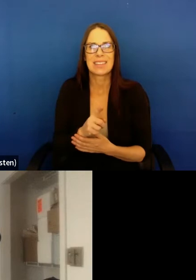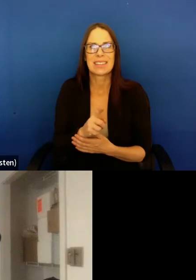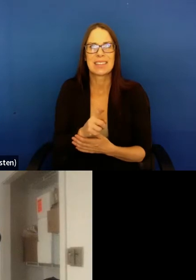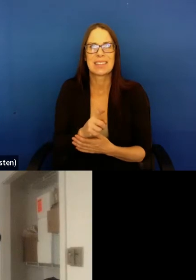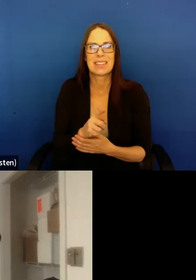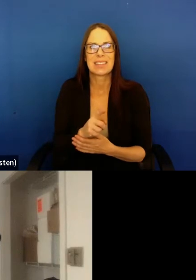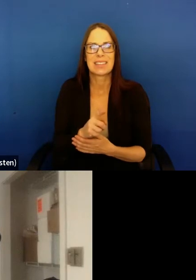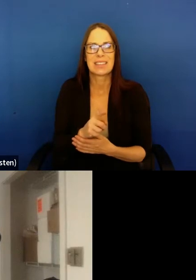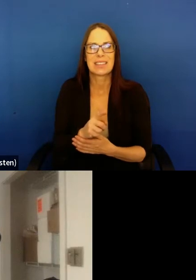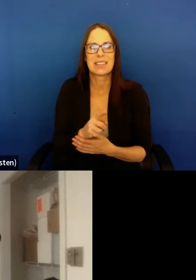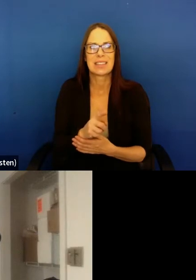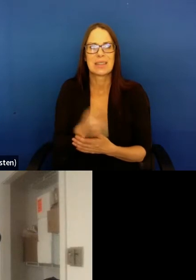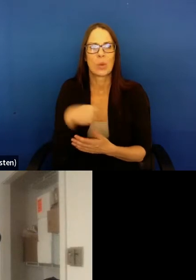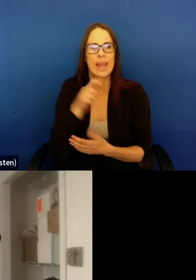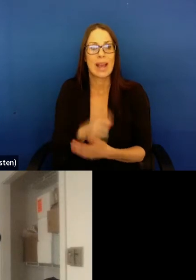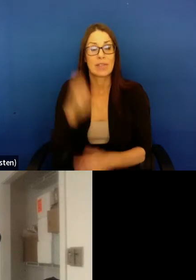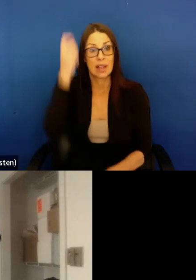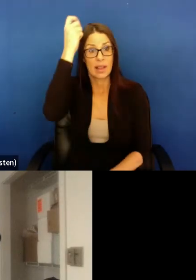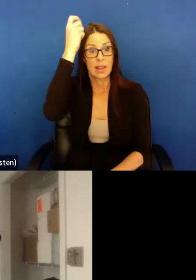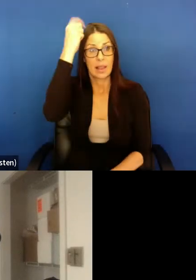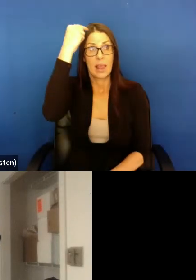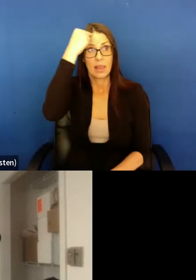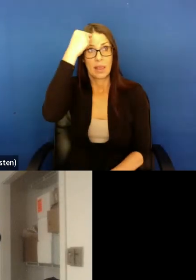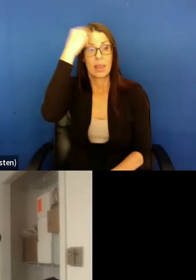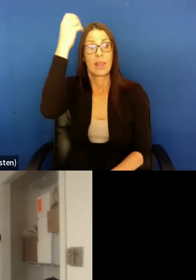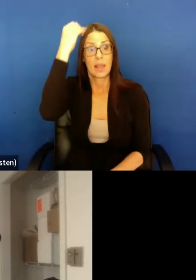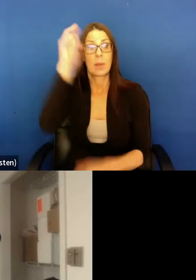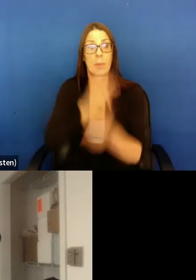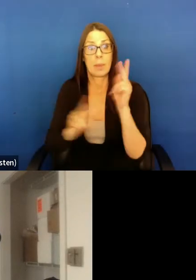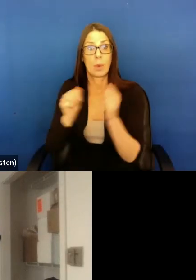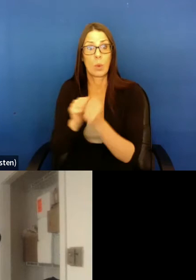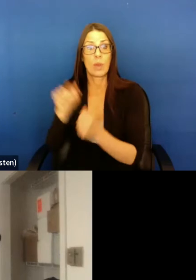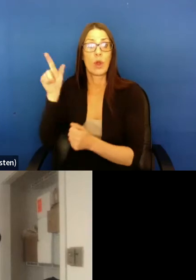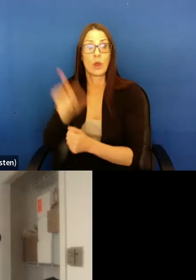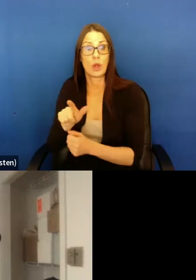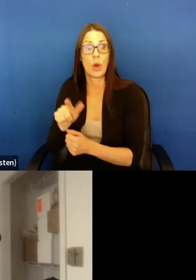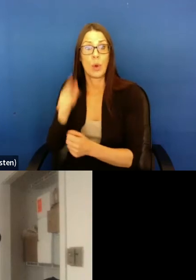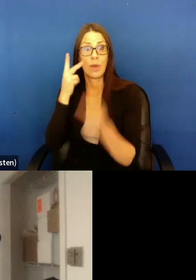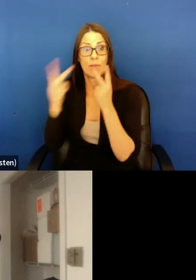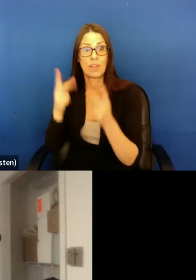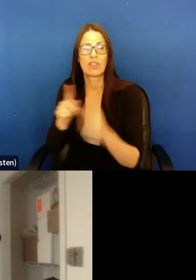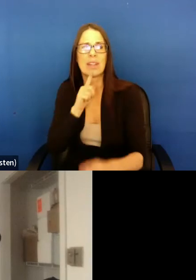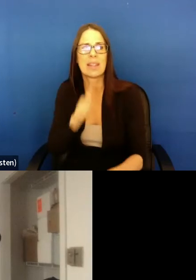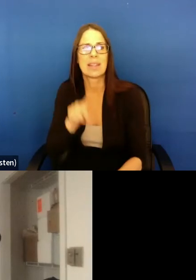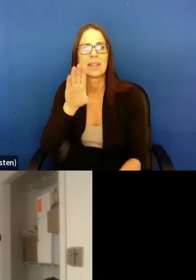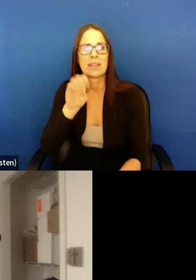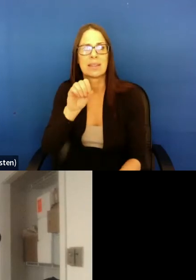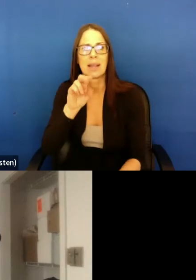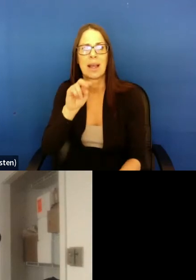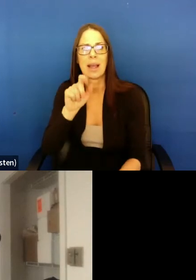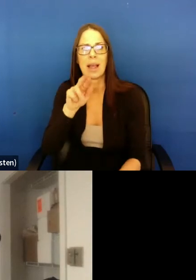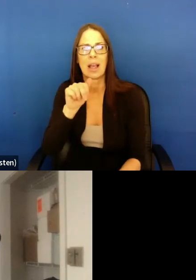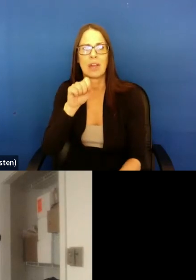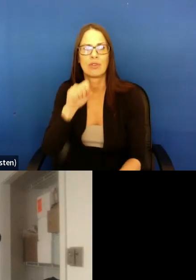currency that we need to think about for people with low vision like myself is contrast. Yep. So like the steps that are in this